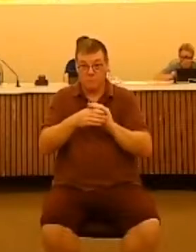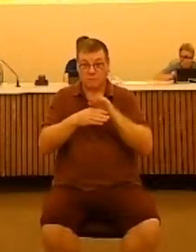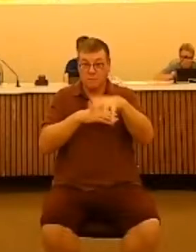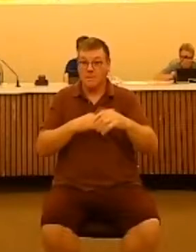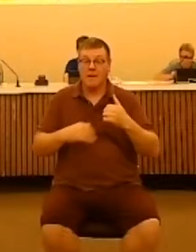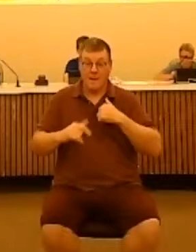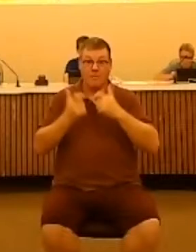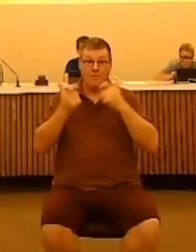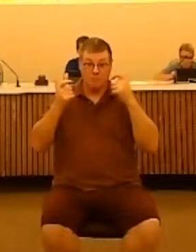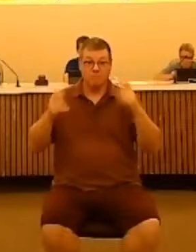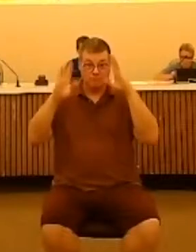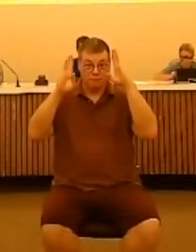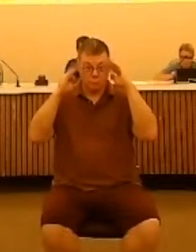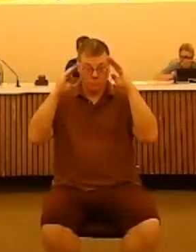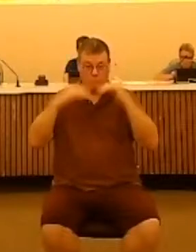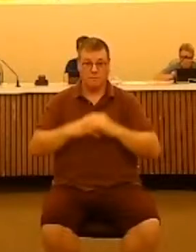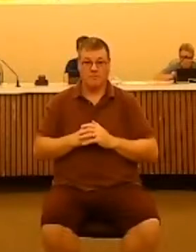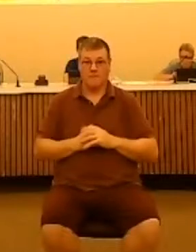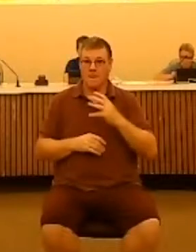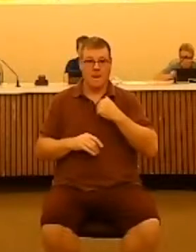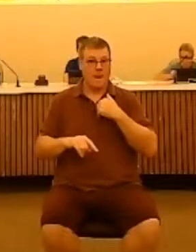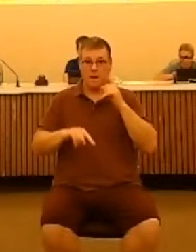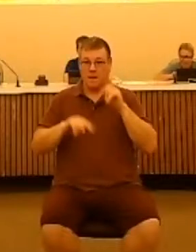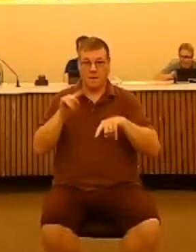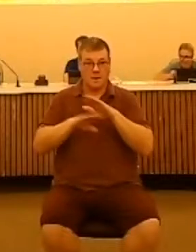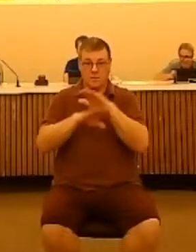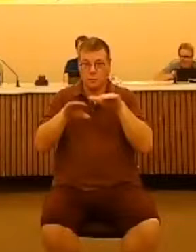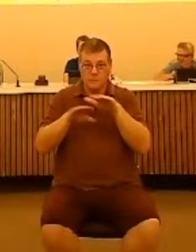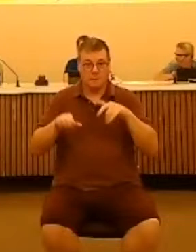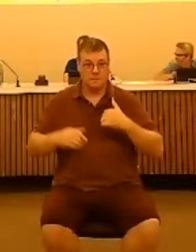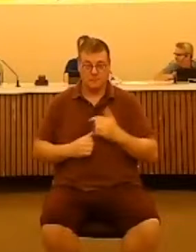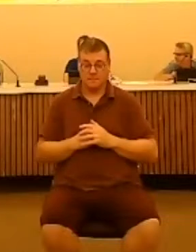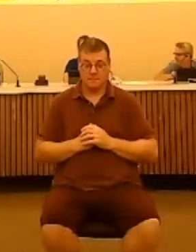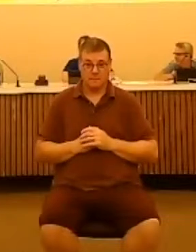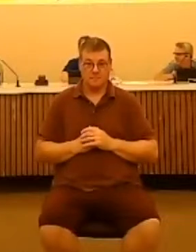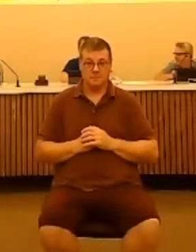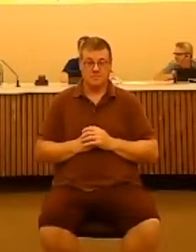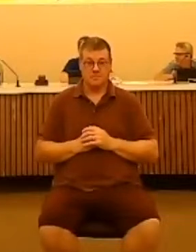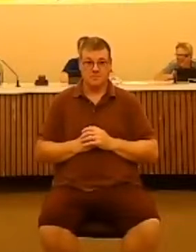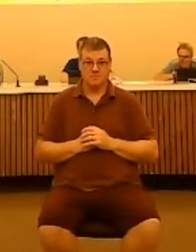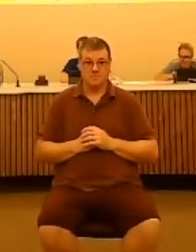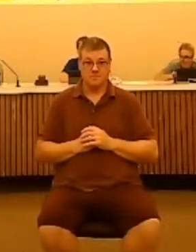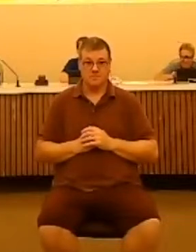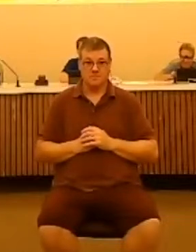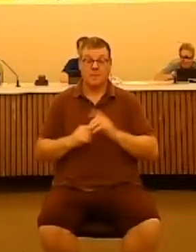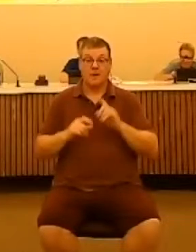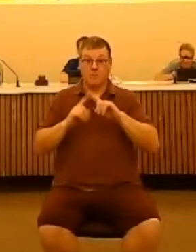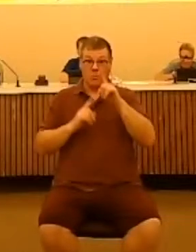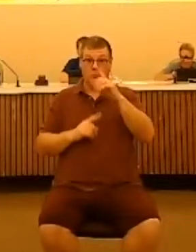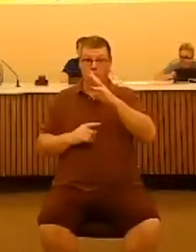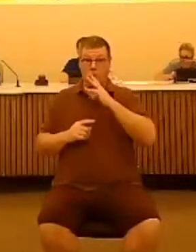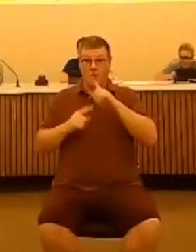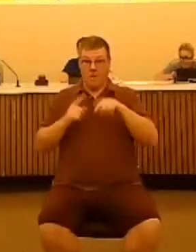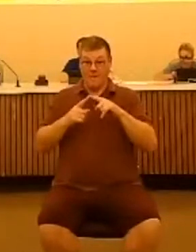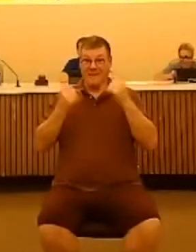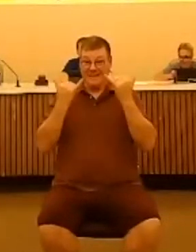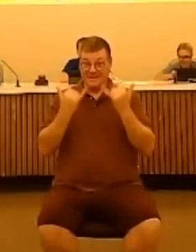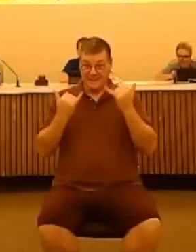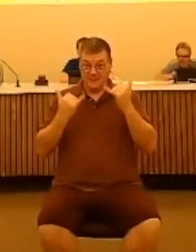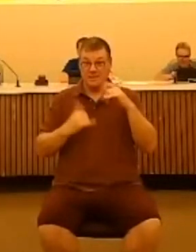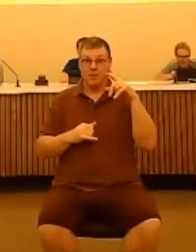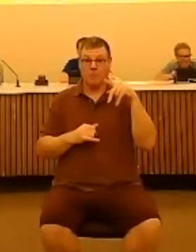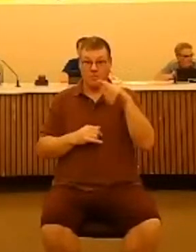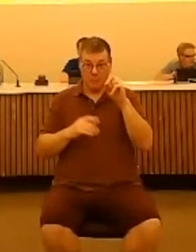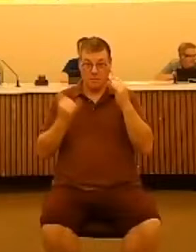I'm in big trouble and I can't swim. And you're talking about the existing pond today.